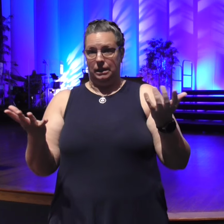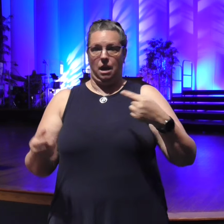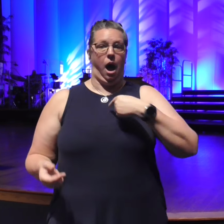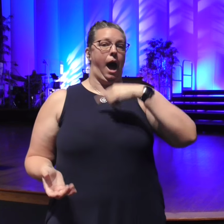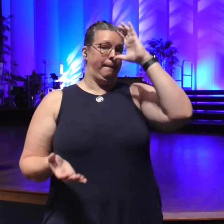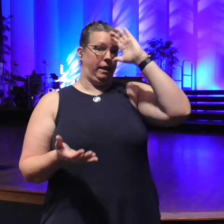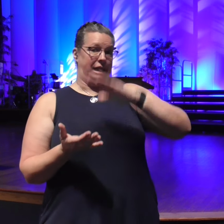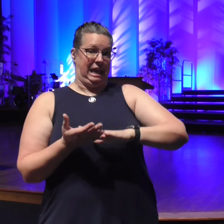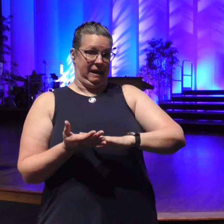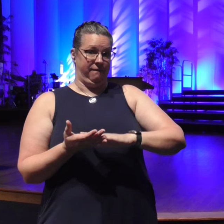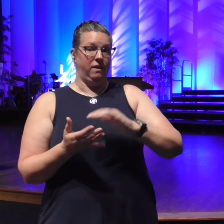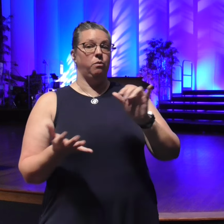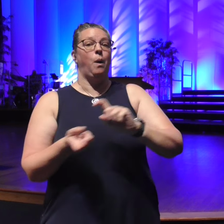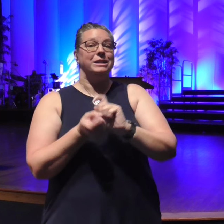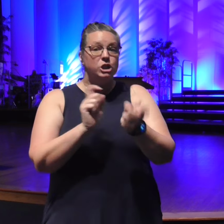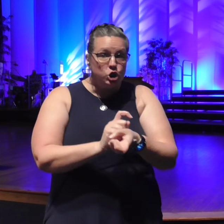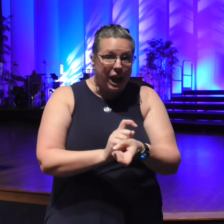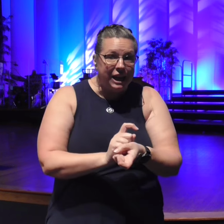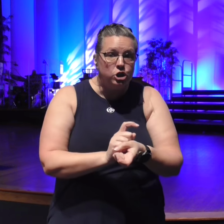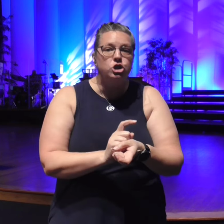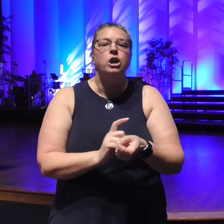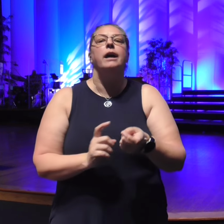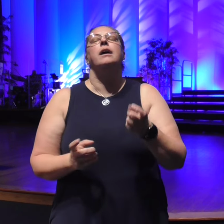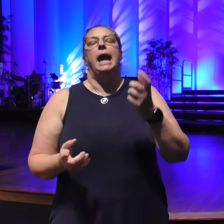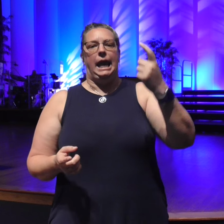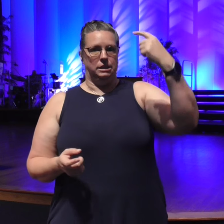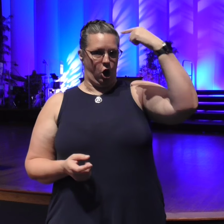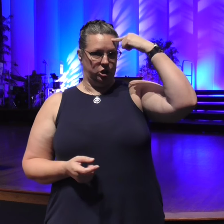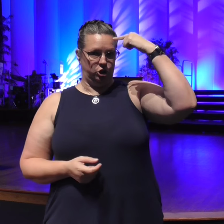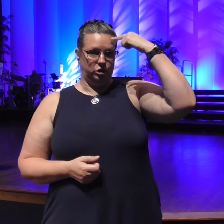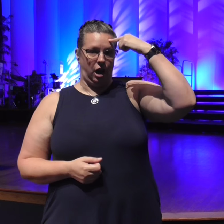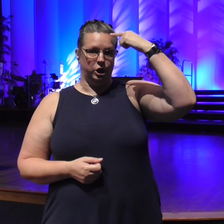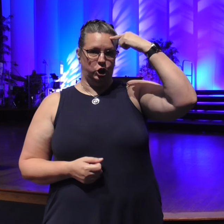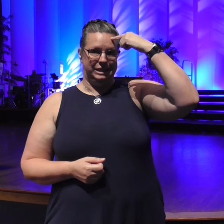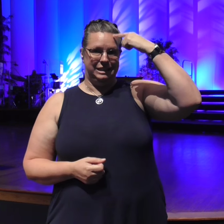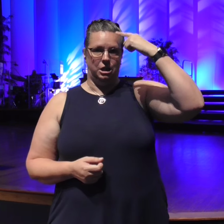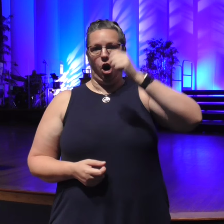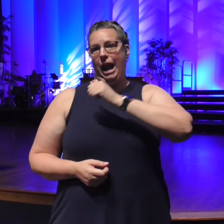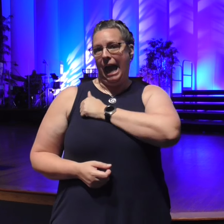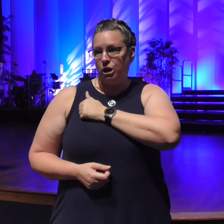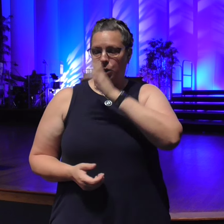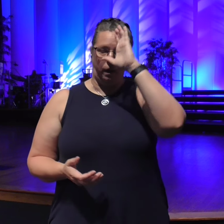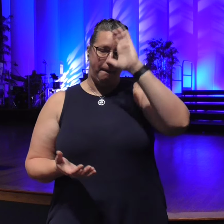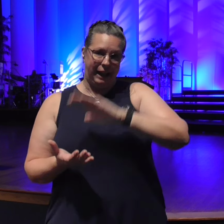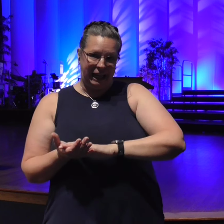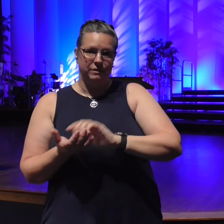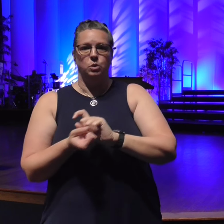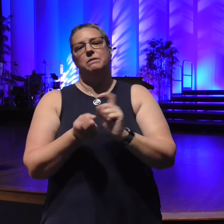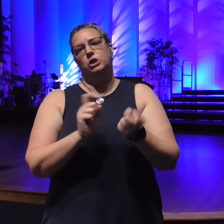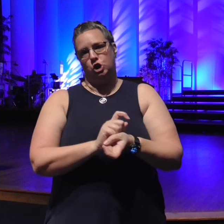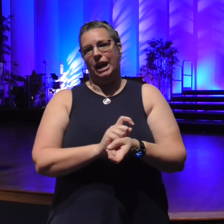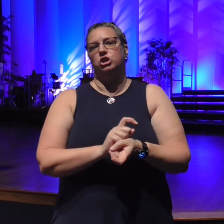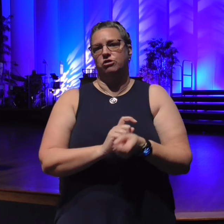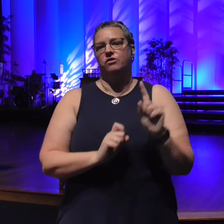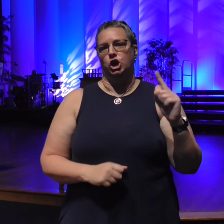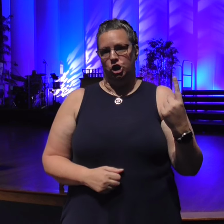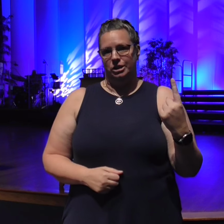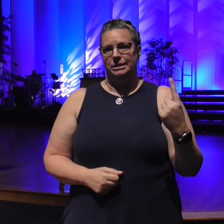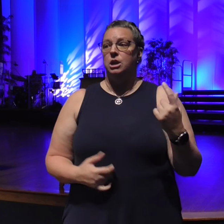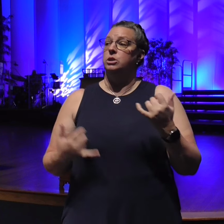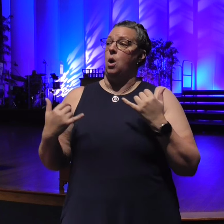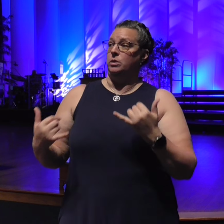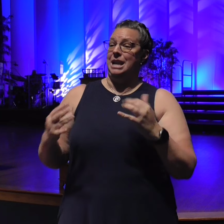life, it begins with consciousness. It begins with changing our mindset, our attitudes, our beliefs. And so our workshop today is going to be